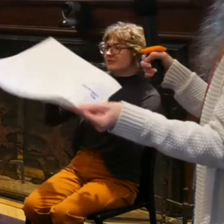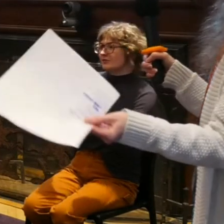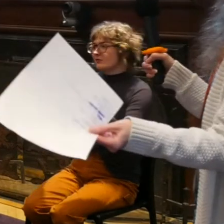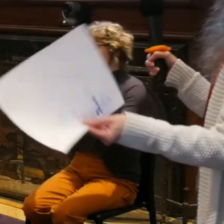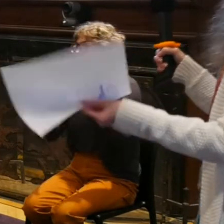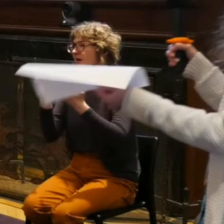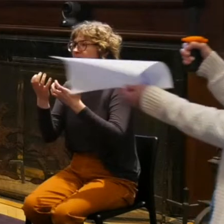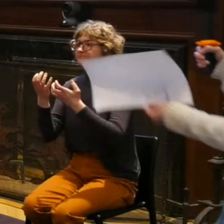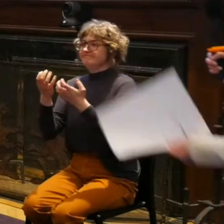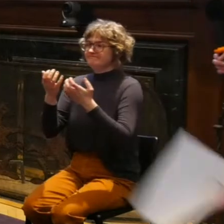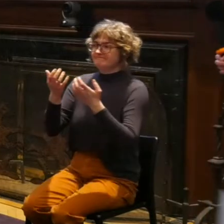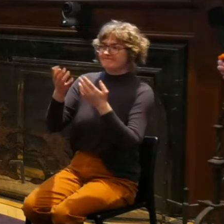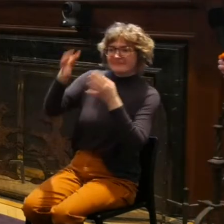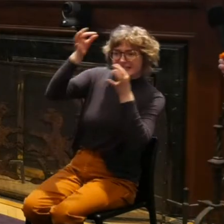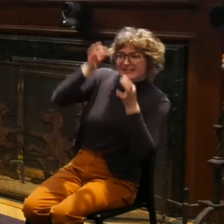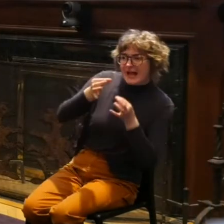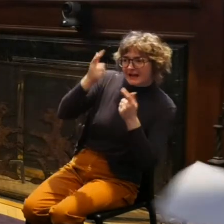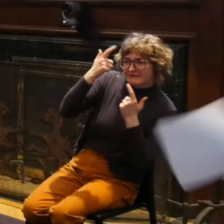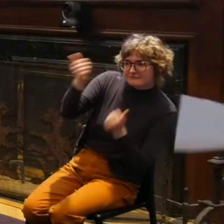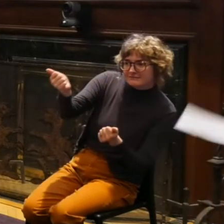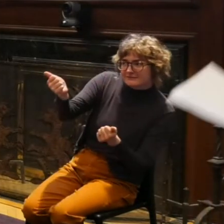Come on up, or one of you can come up in here,